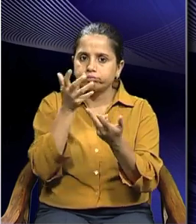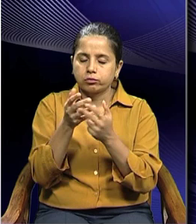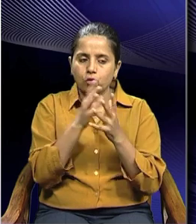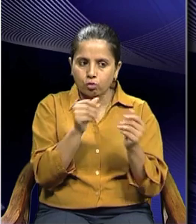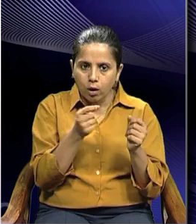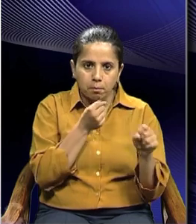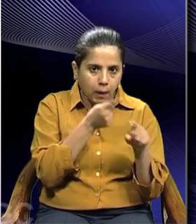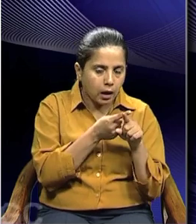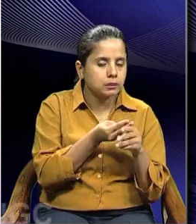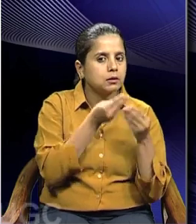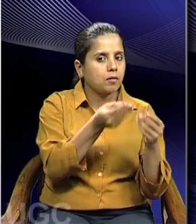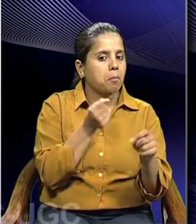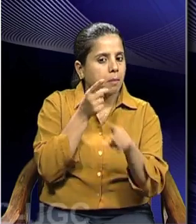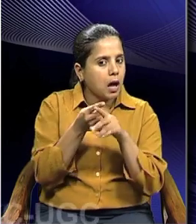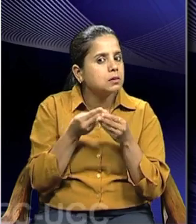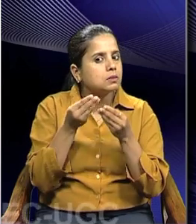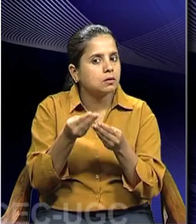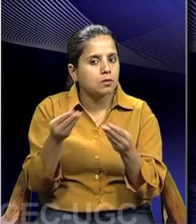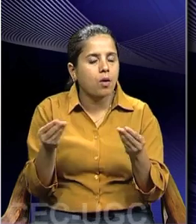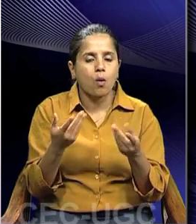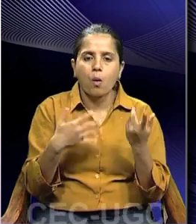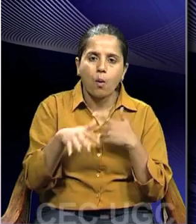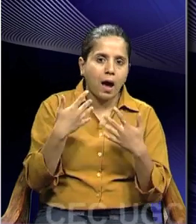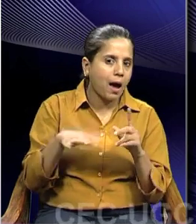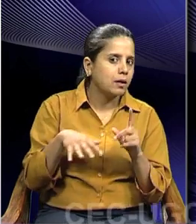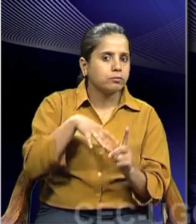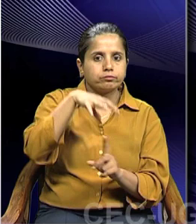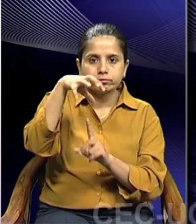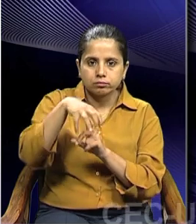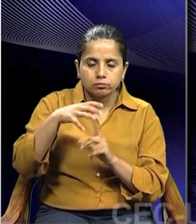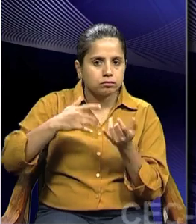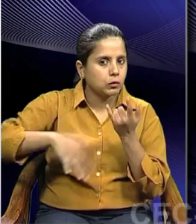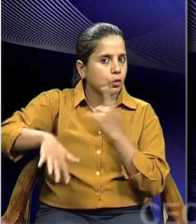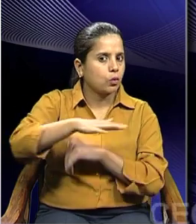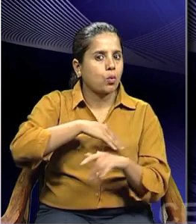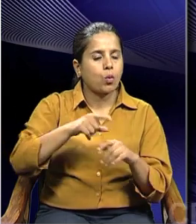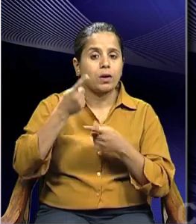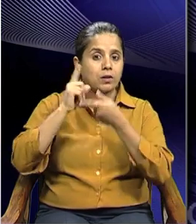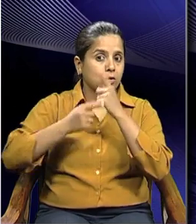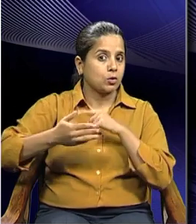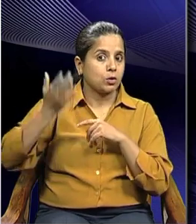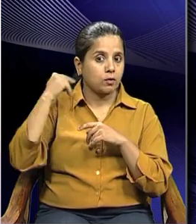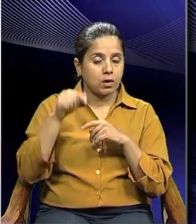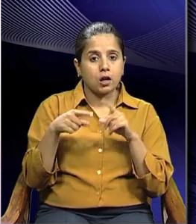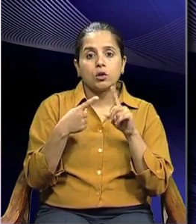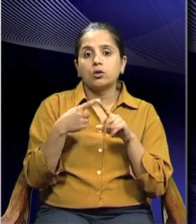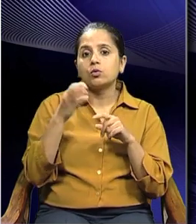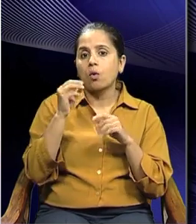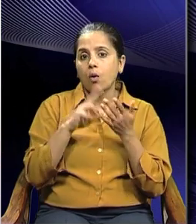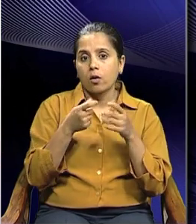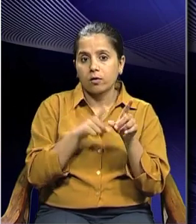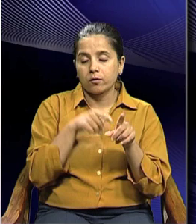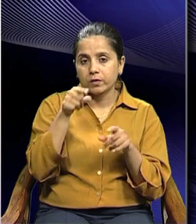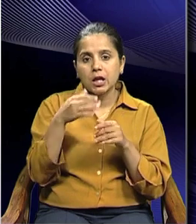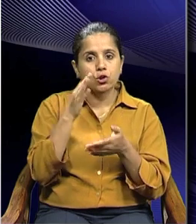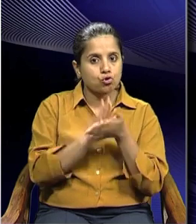each and every sector, each and every industry. A noted historian, Toynbee, gave the concept of